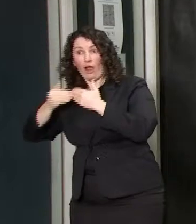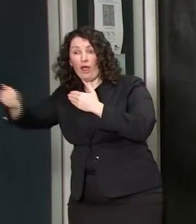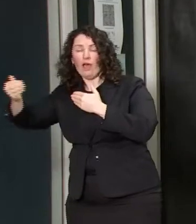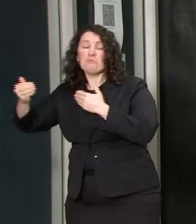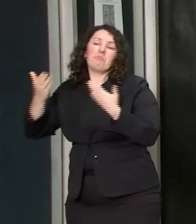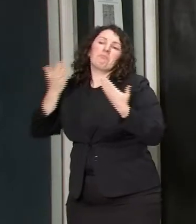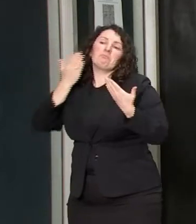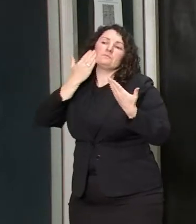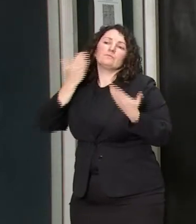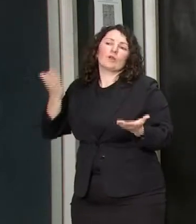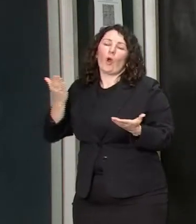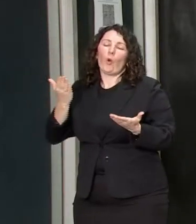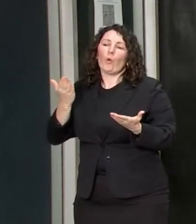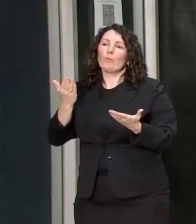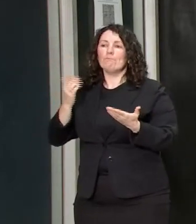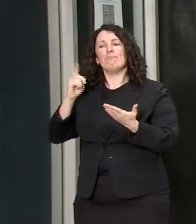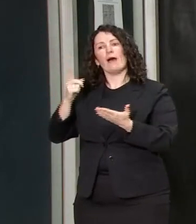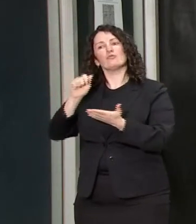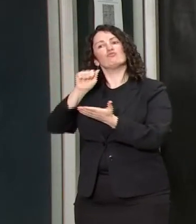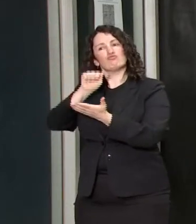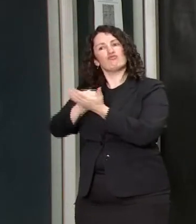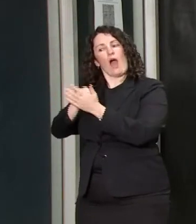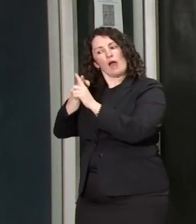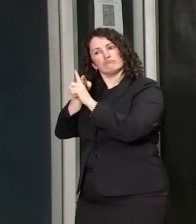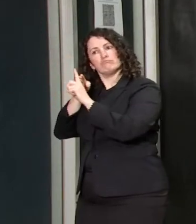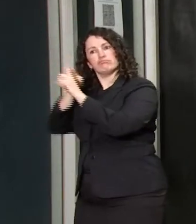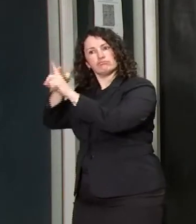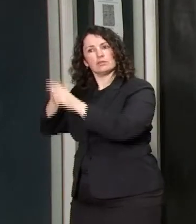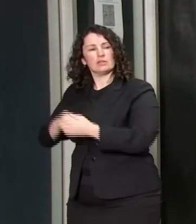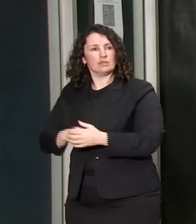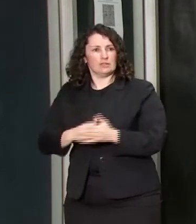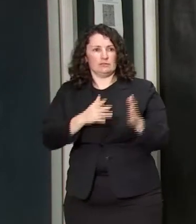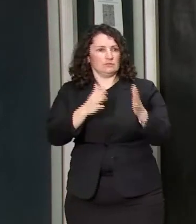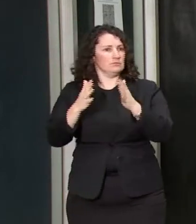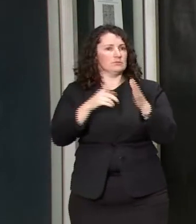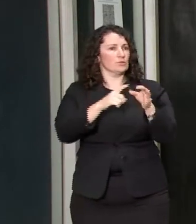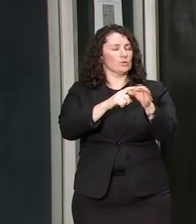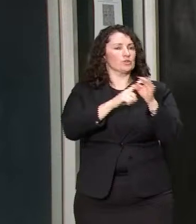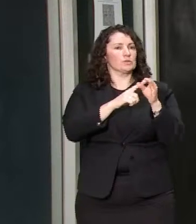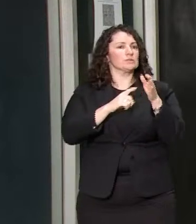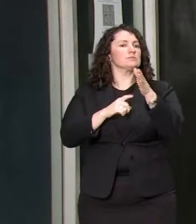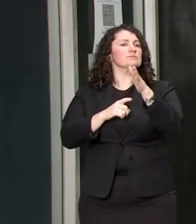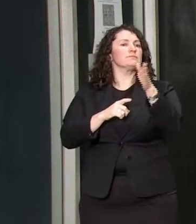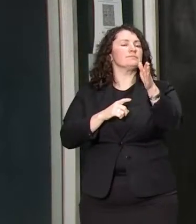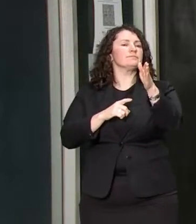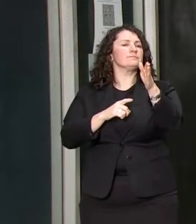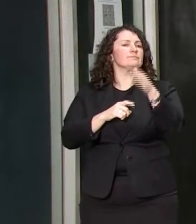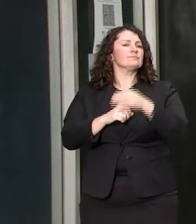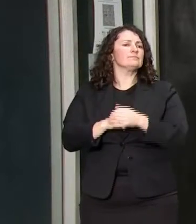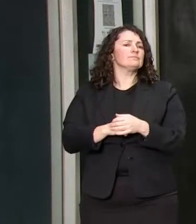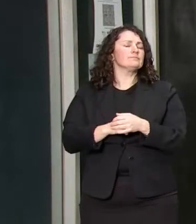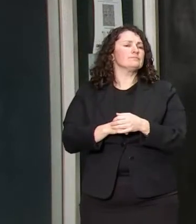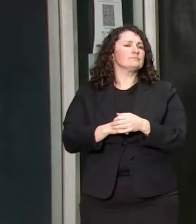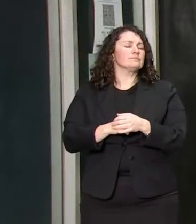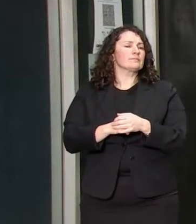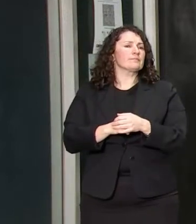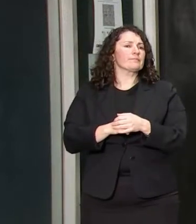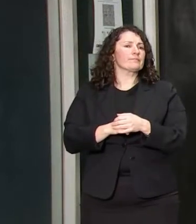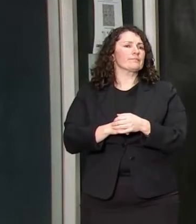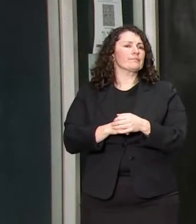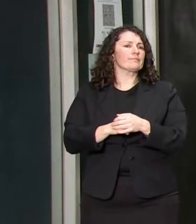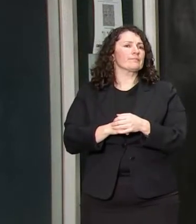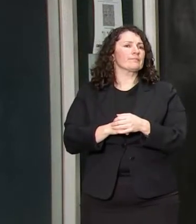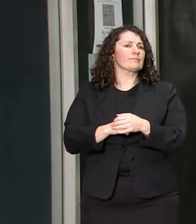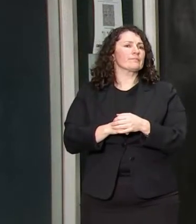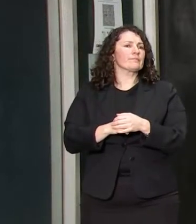yet. We're on the right track. Studies from overseas show that there's less than